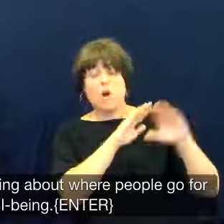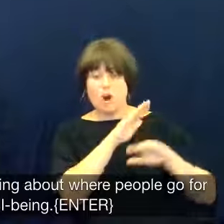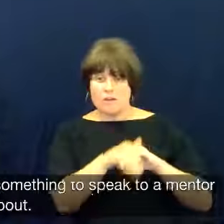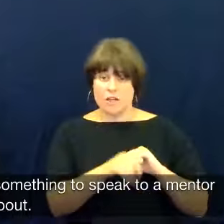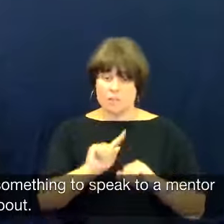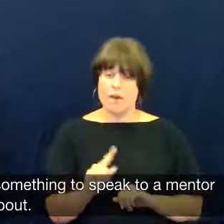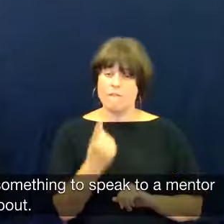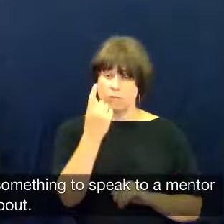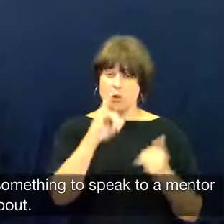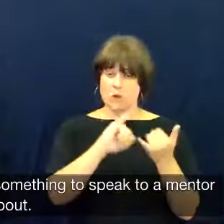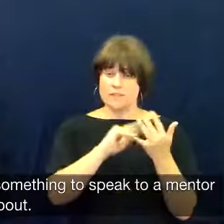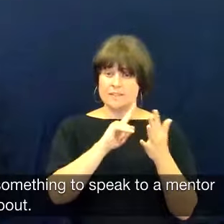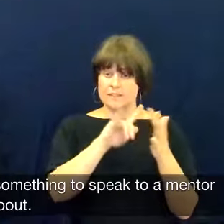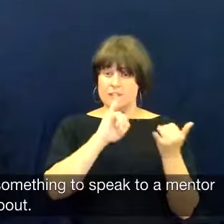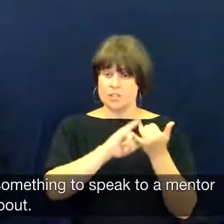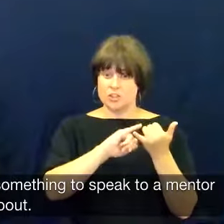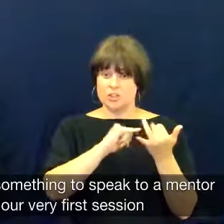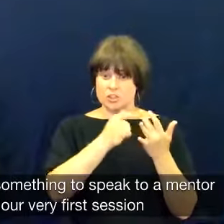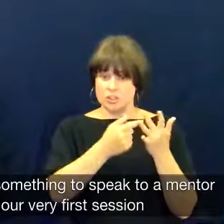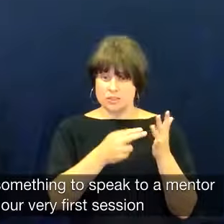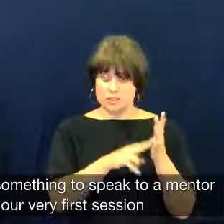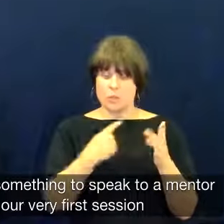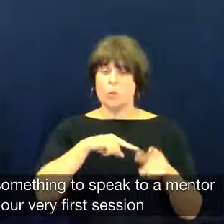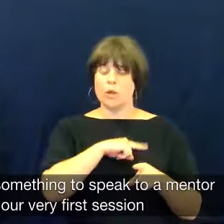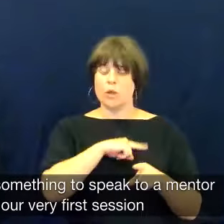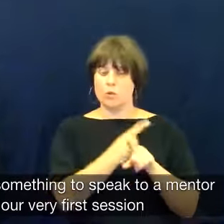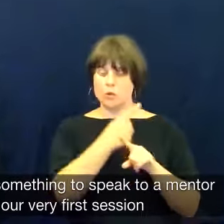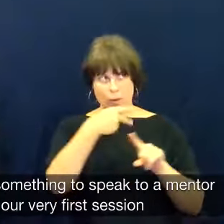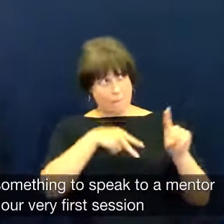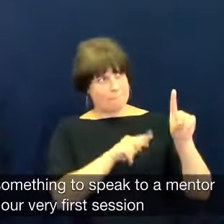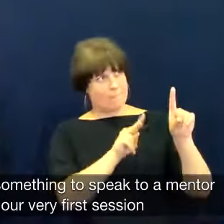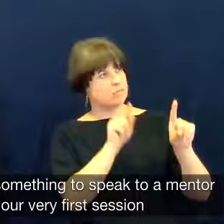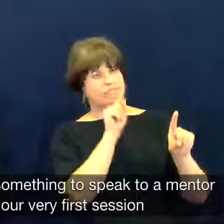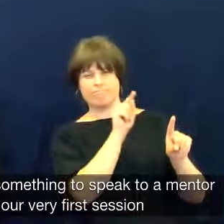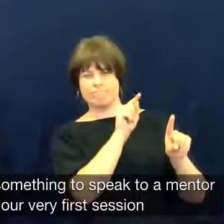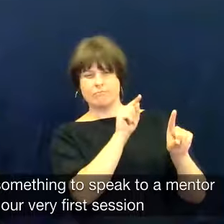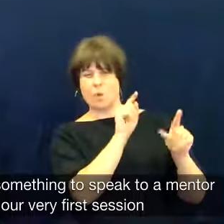very first session, when we were talking about what is a mentor